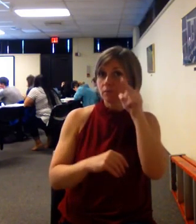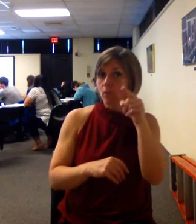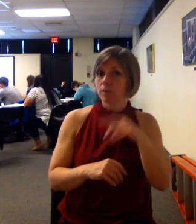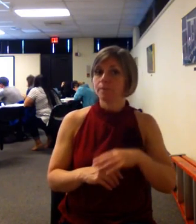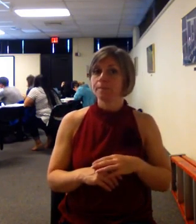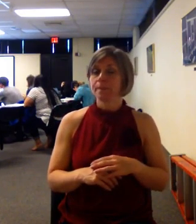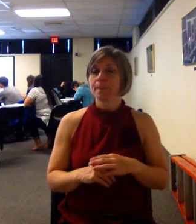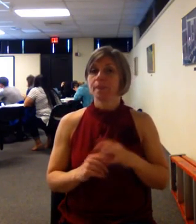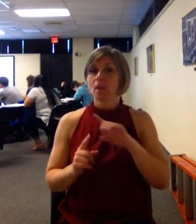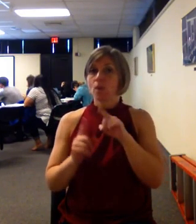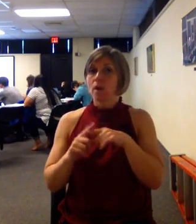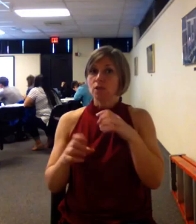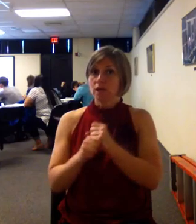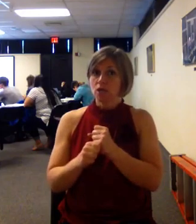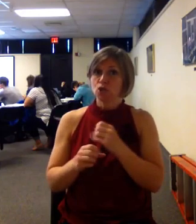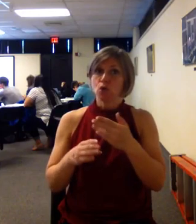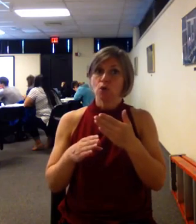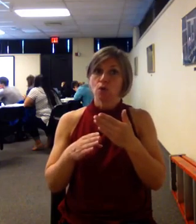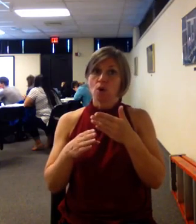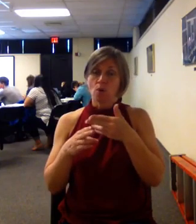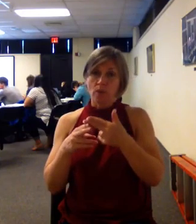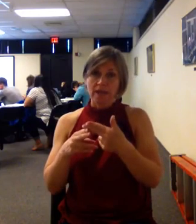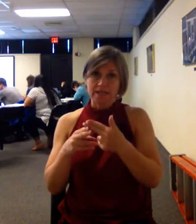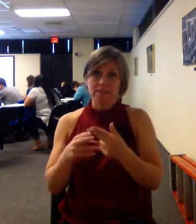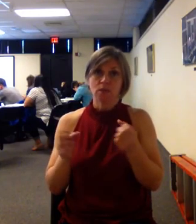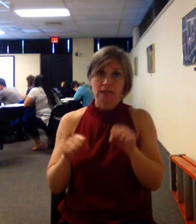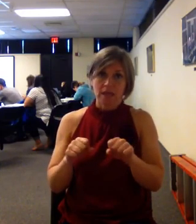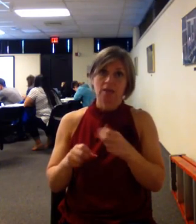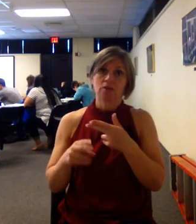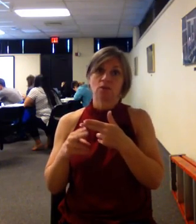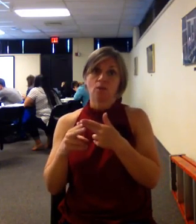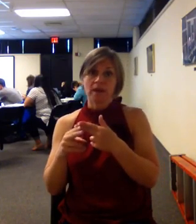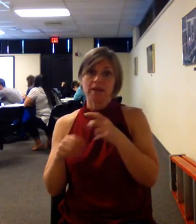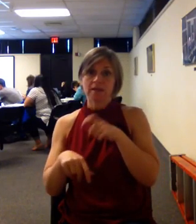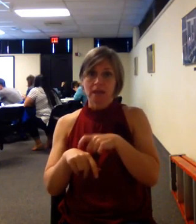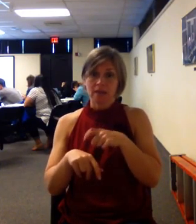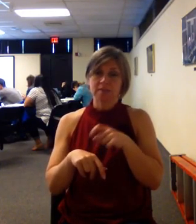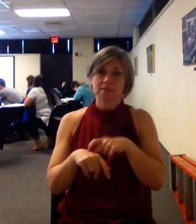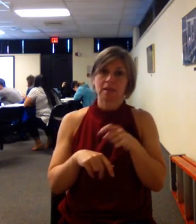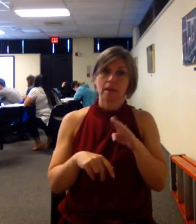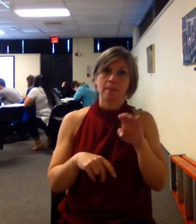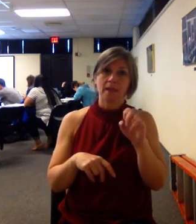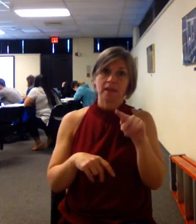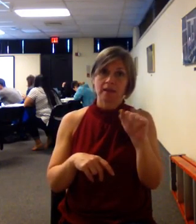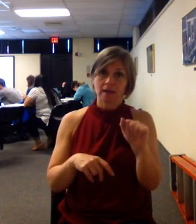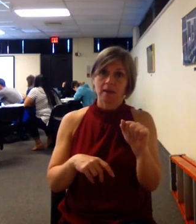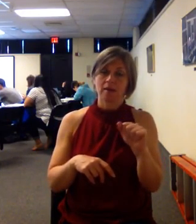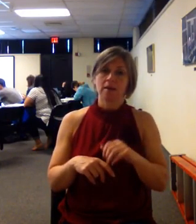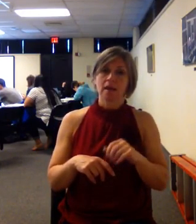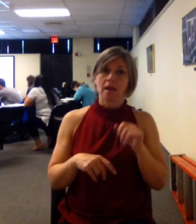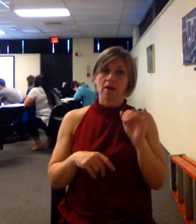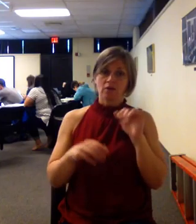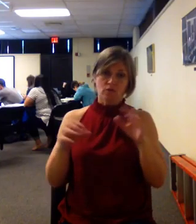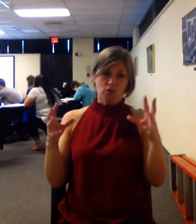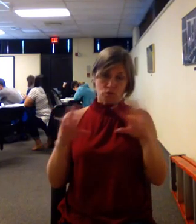Once you get your weights, you can take the weight then times the beta to get the total portfolio then. I'm just saying